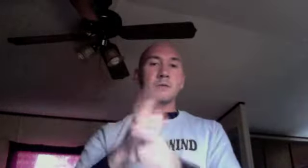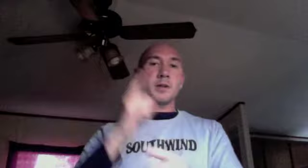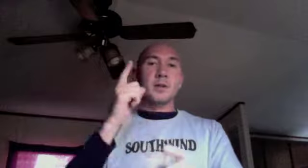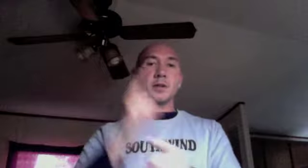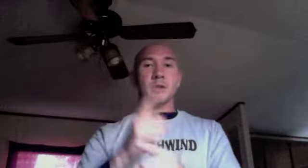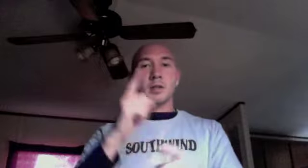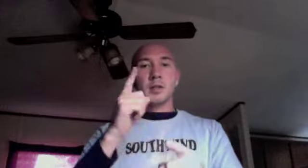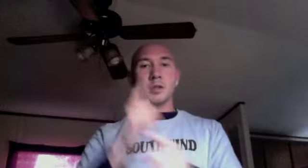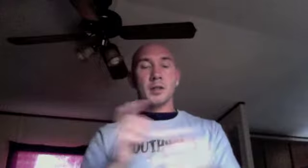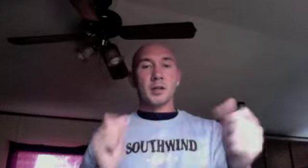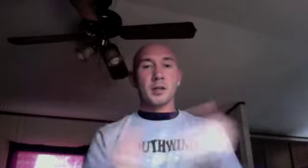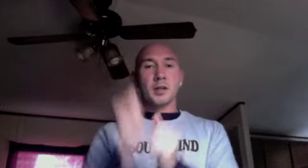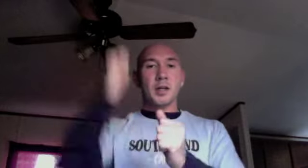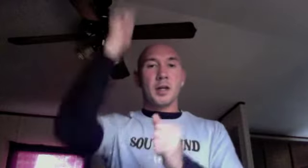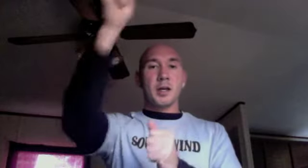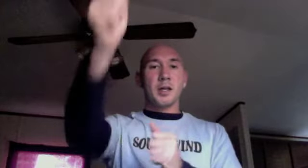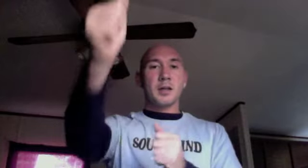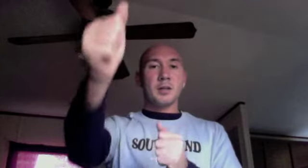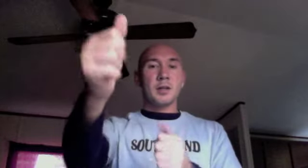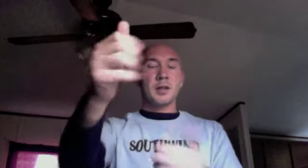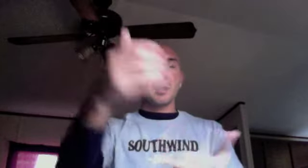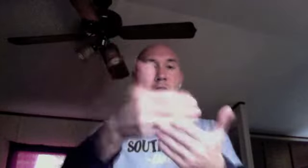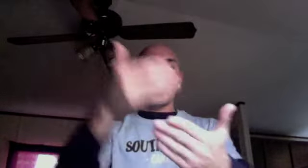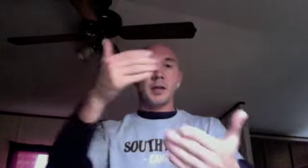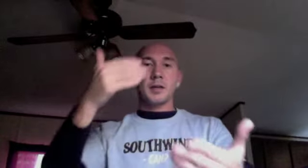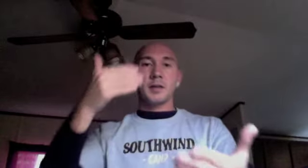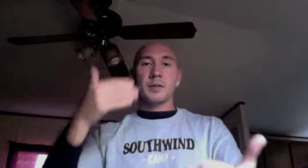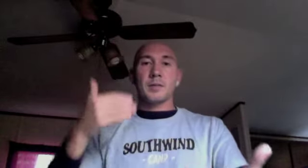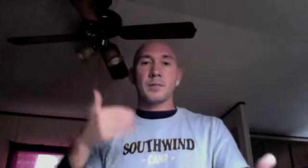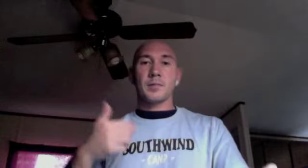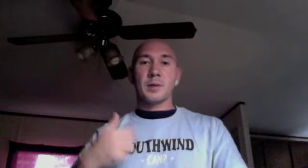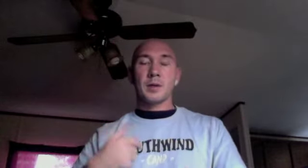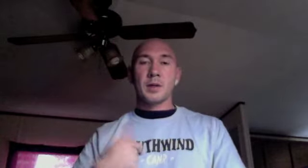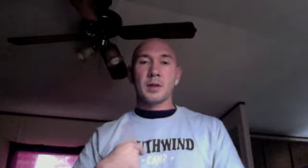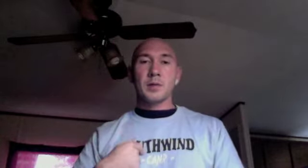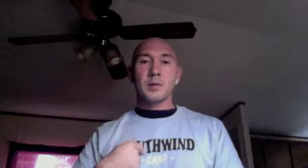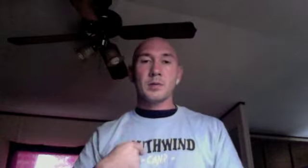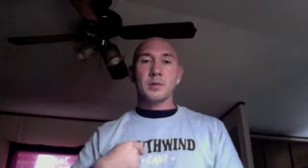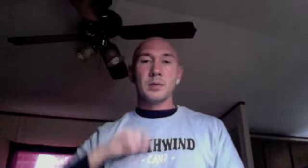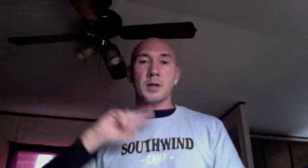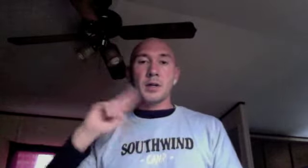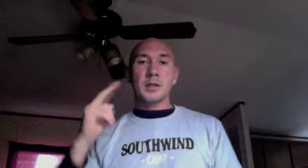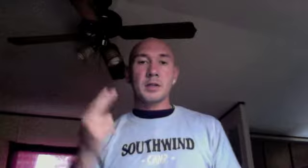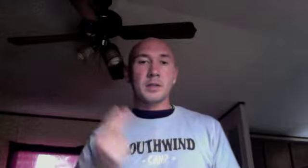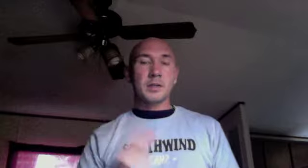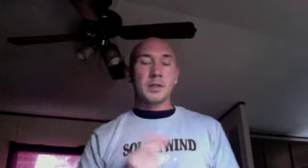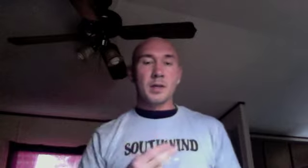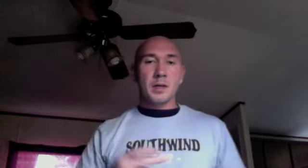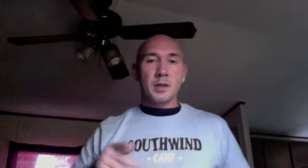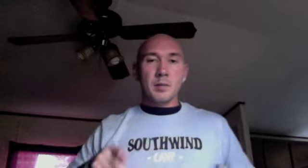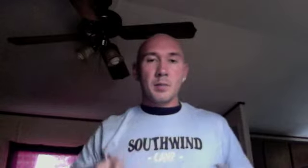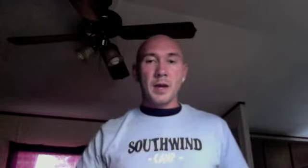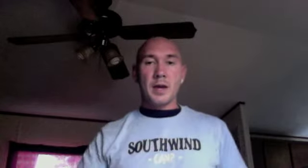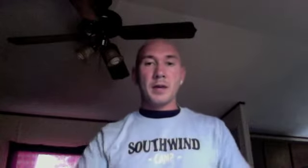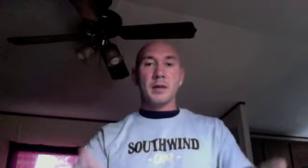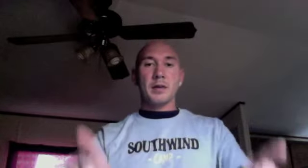far are and nigh. To us the path